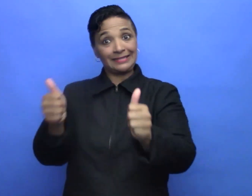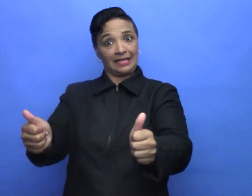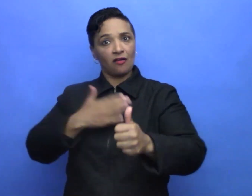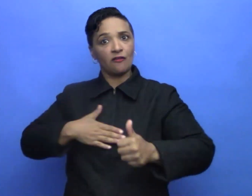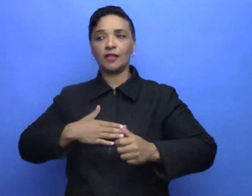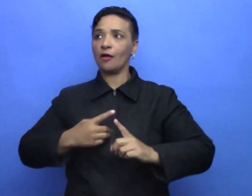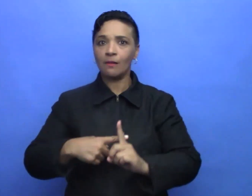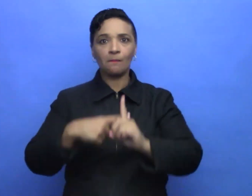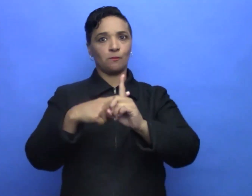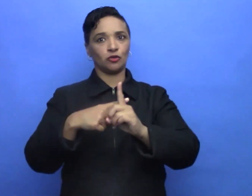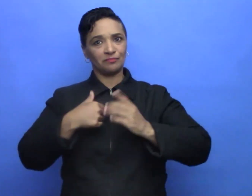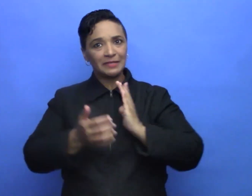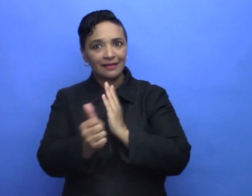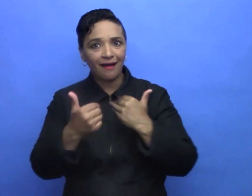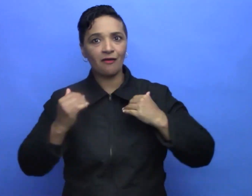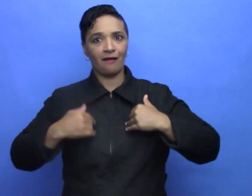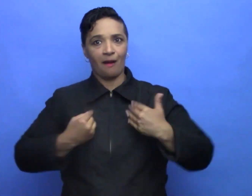to take much time